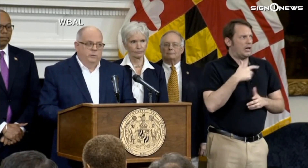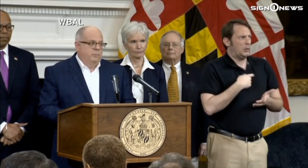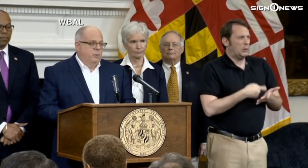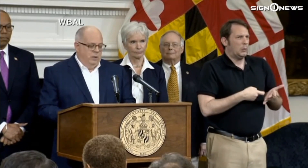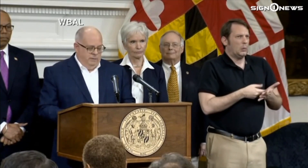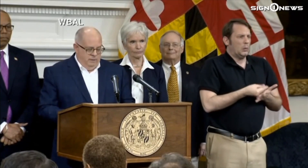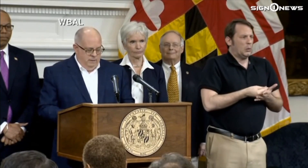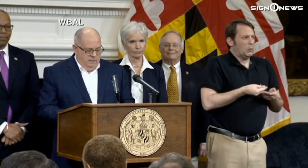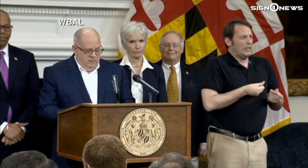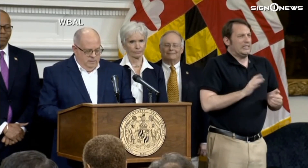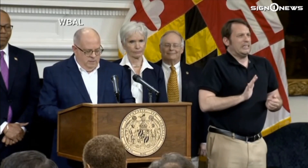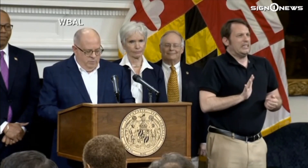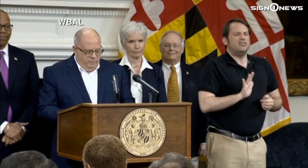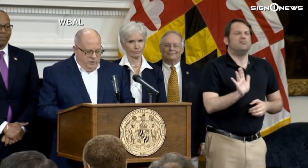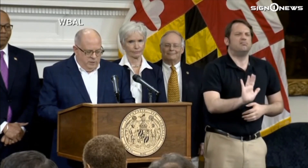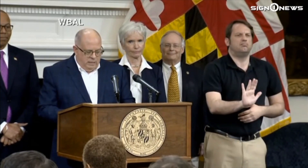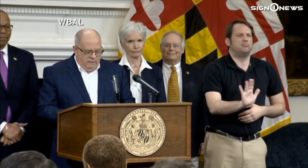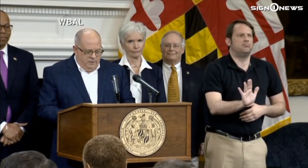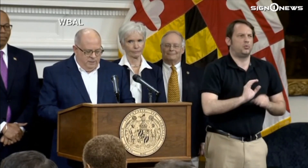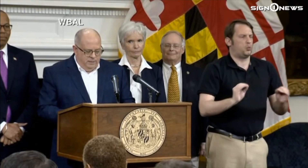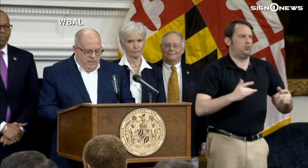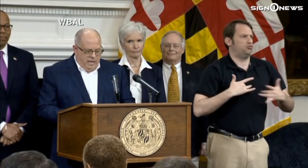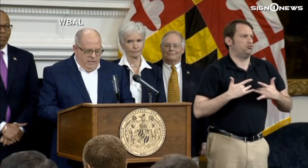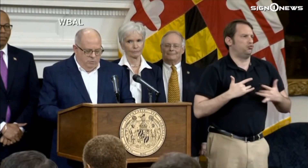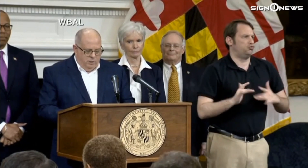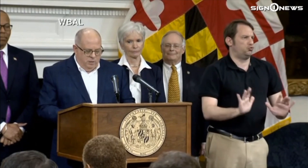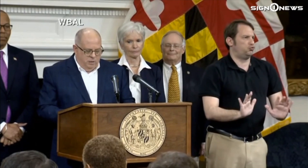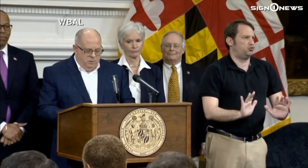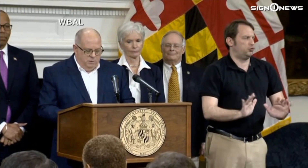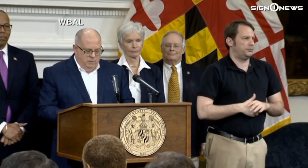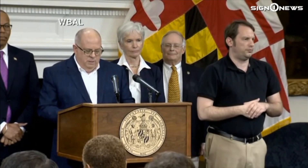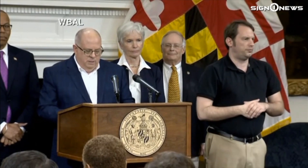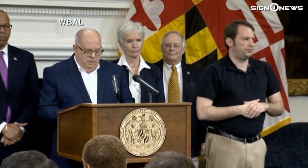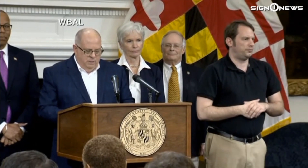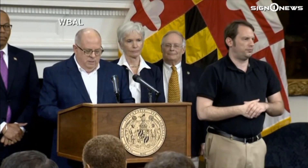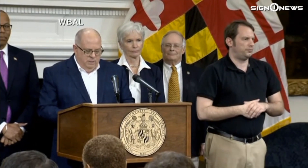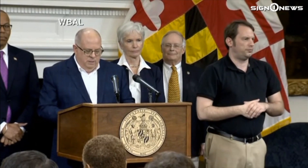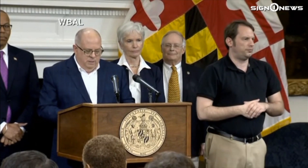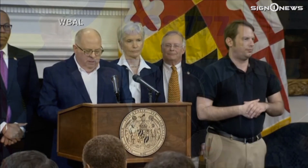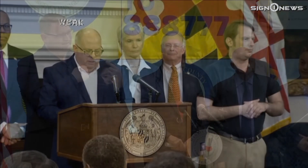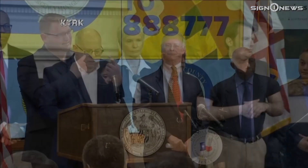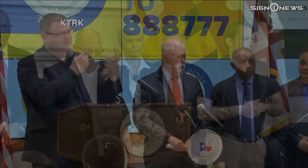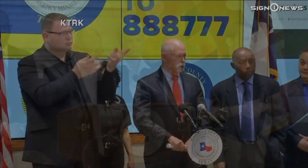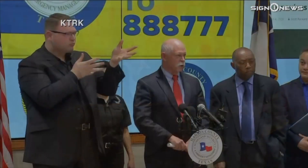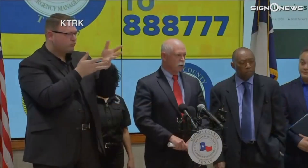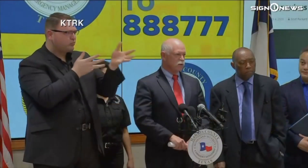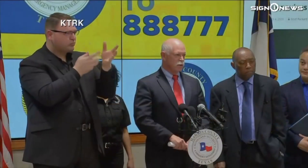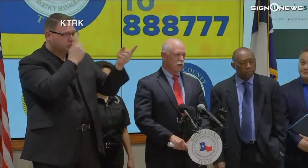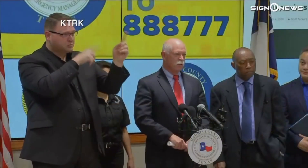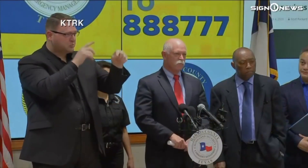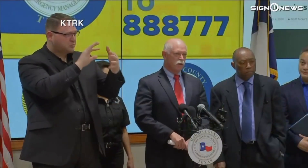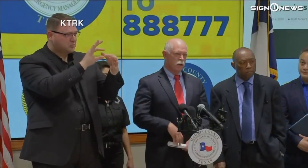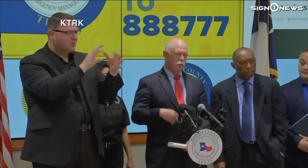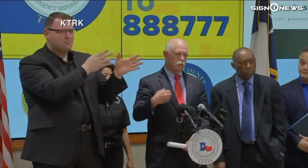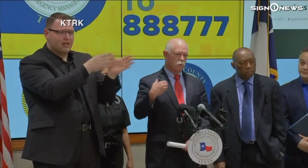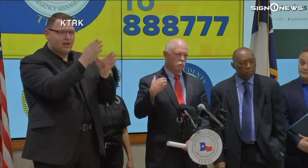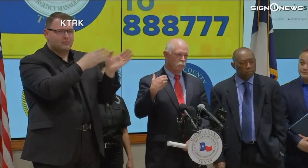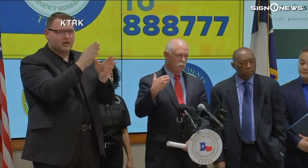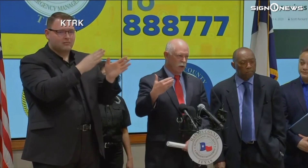report. We've received today the results. Listen to what has already been said, and I would ask you